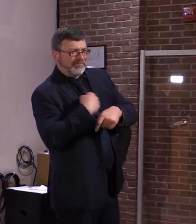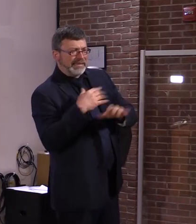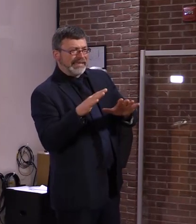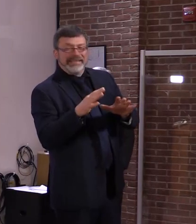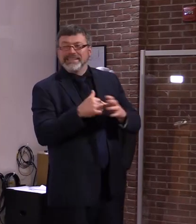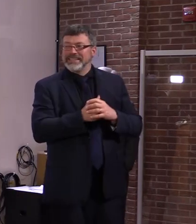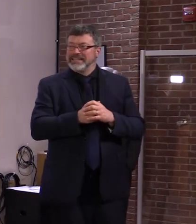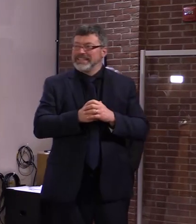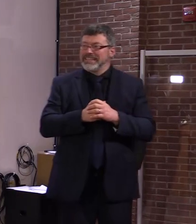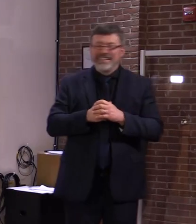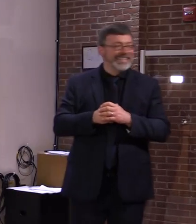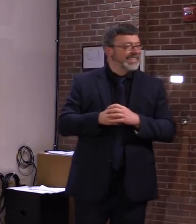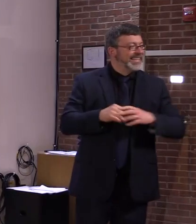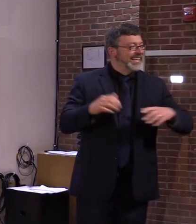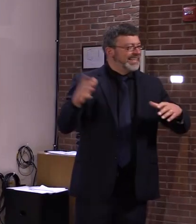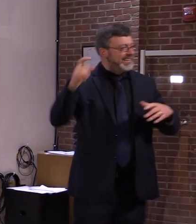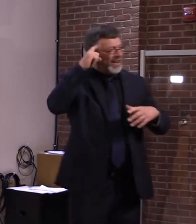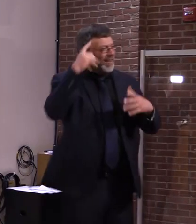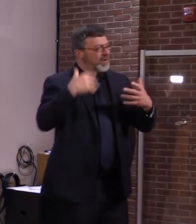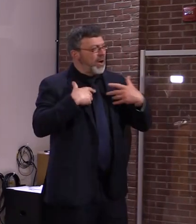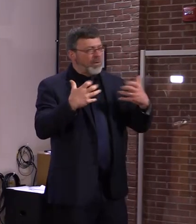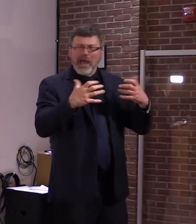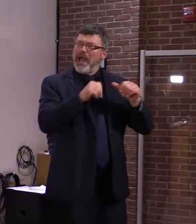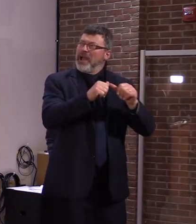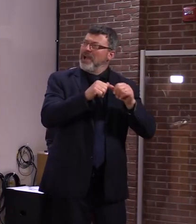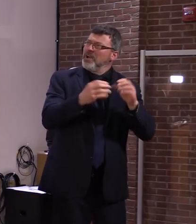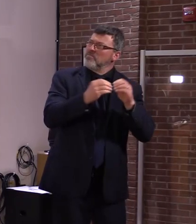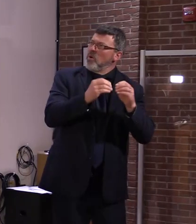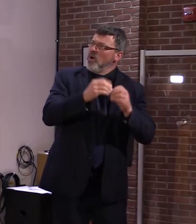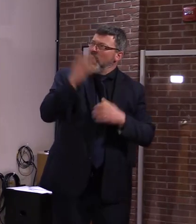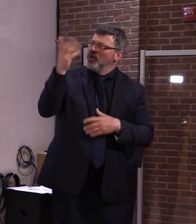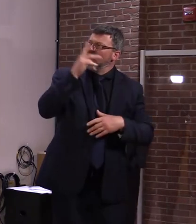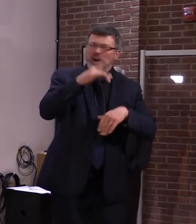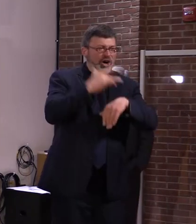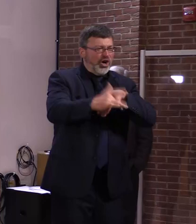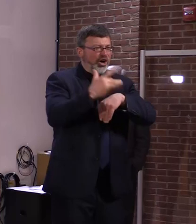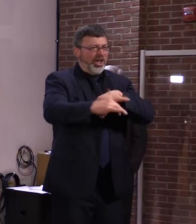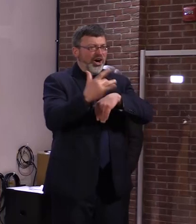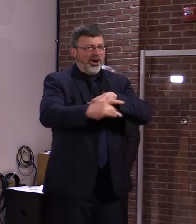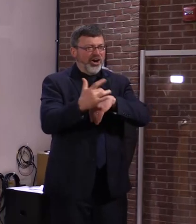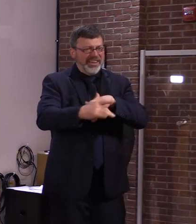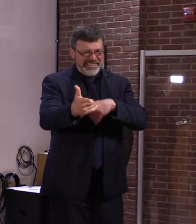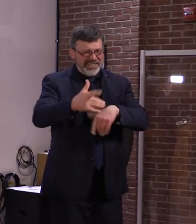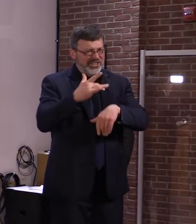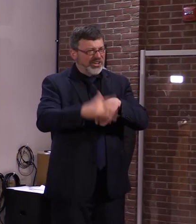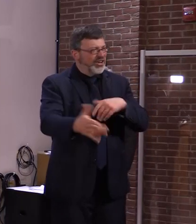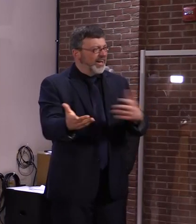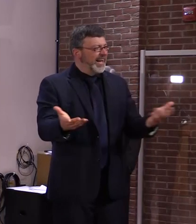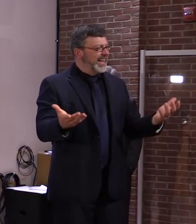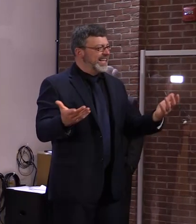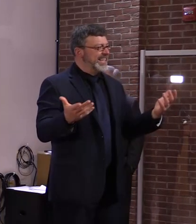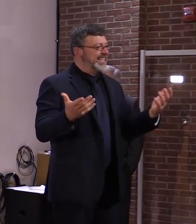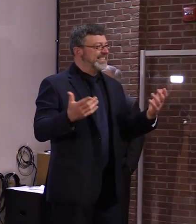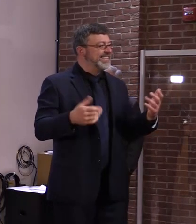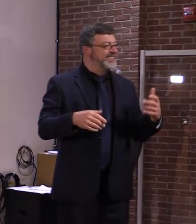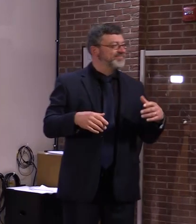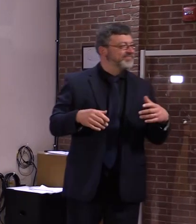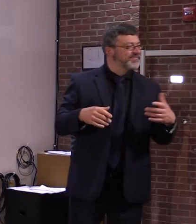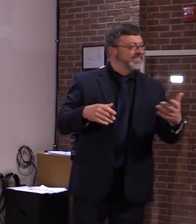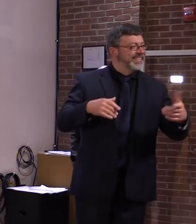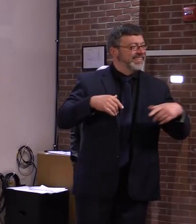Andrew could go on for the next 45 minutes. Yes, thank you, good afternoon. This is for Dr.